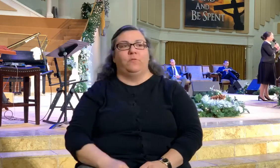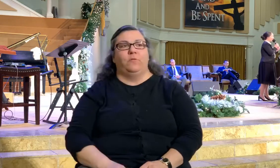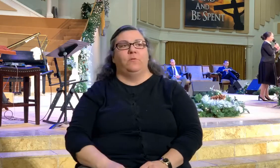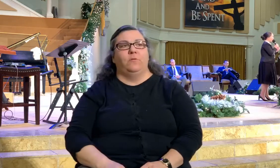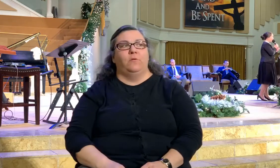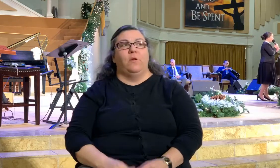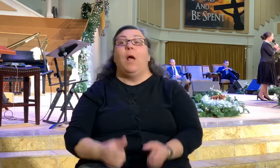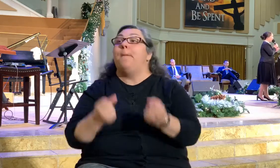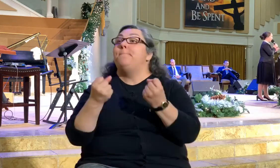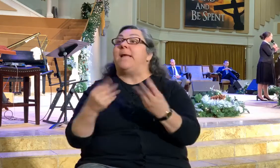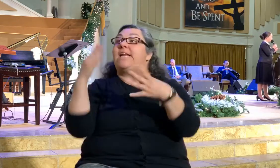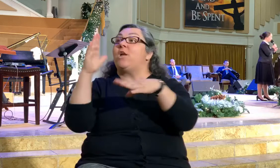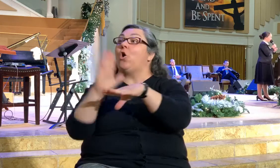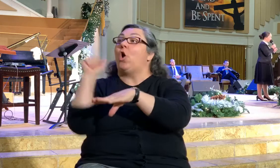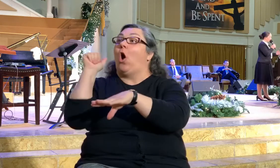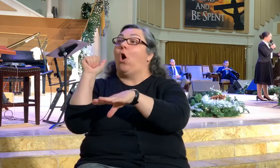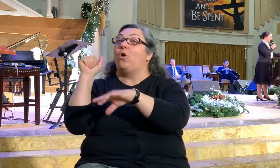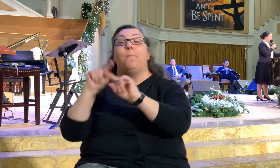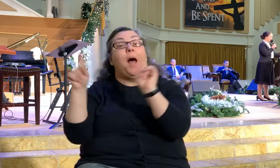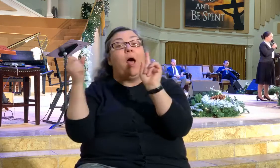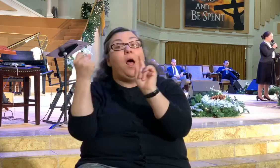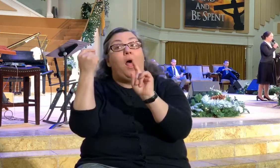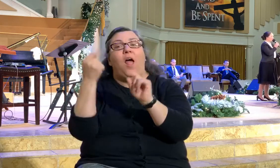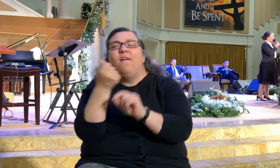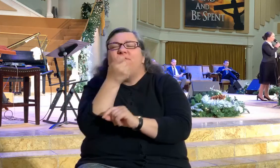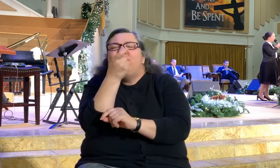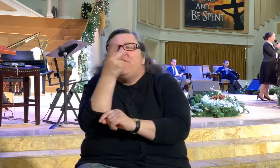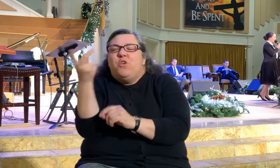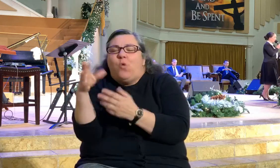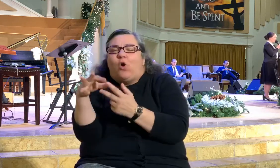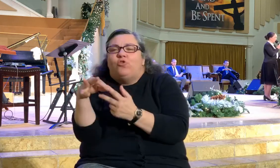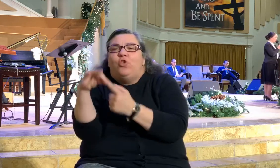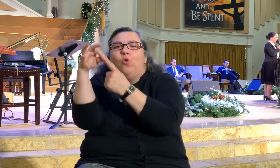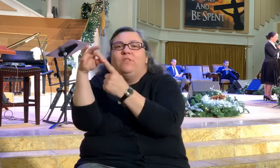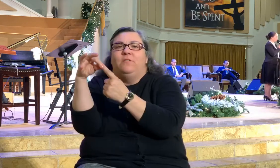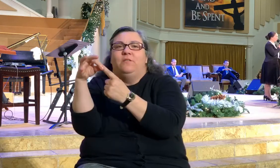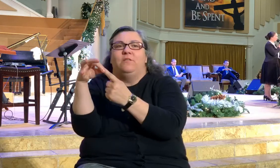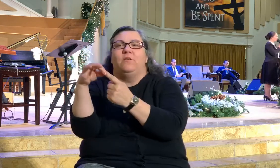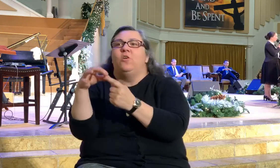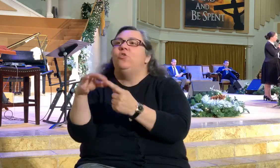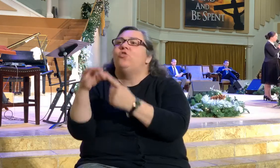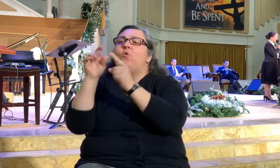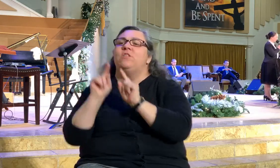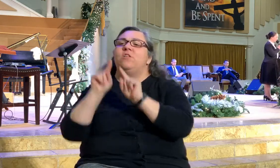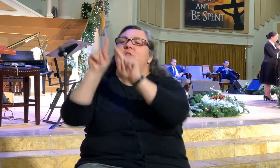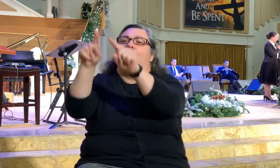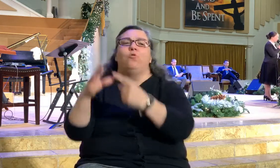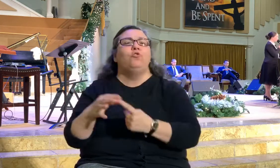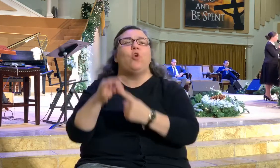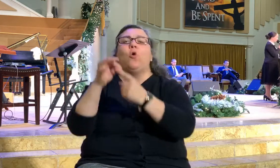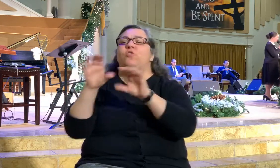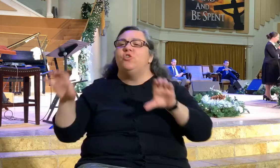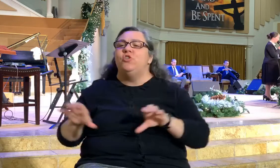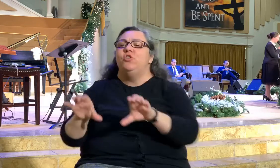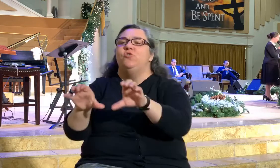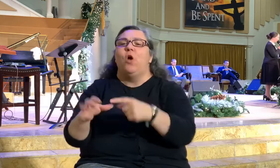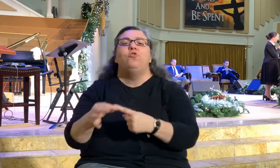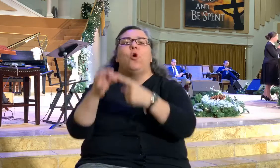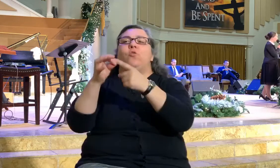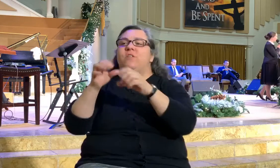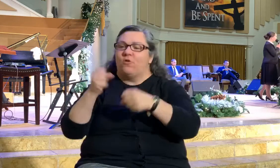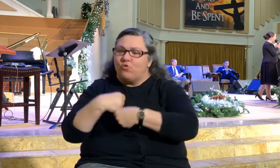are called, but few are chosen. Chosen to go, chosen to do, chosen to